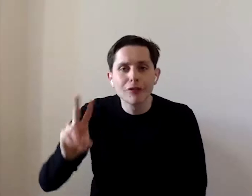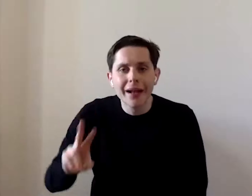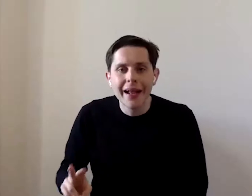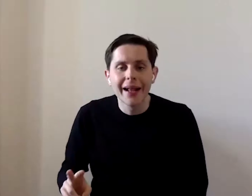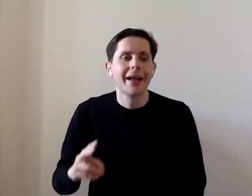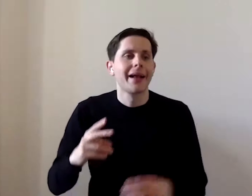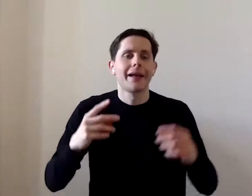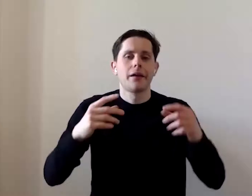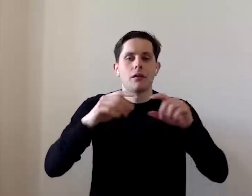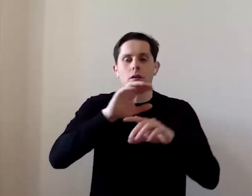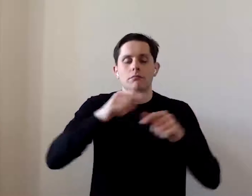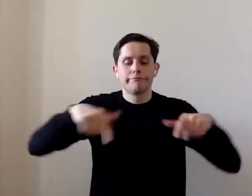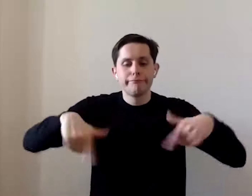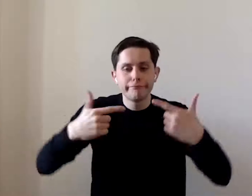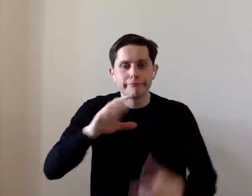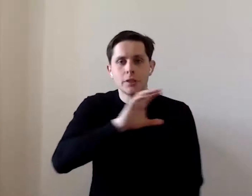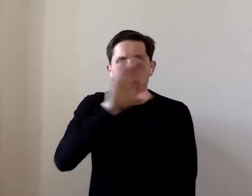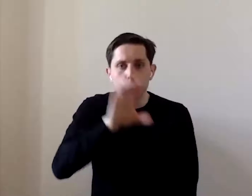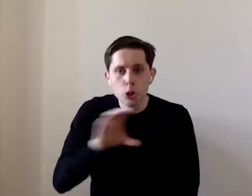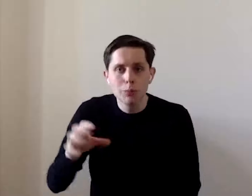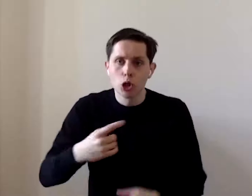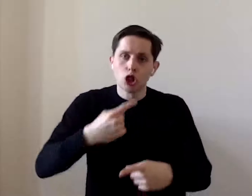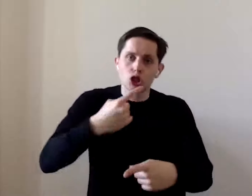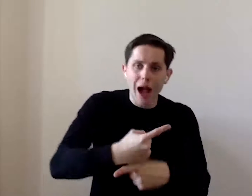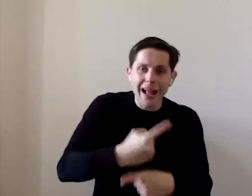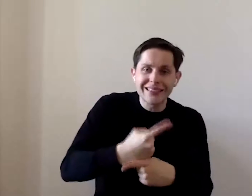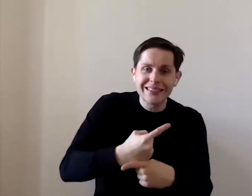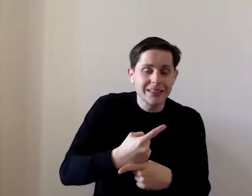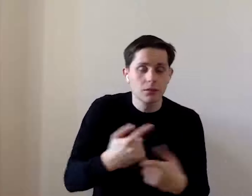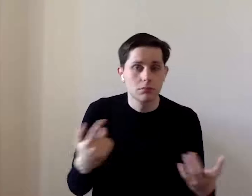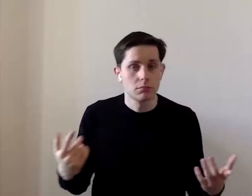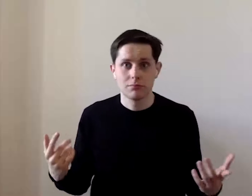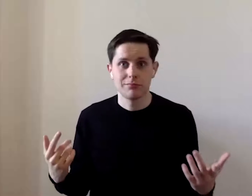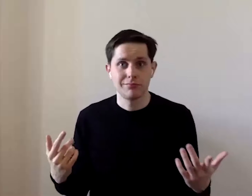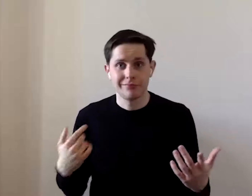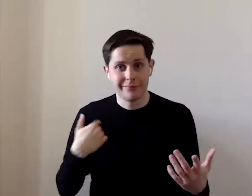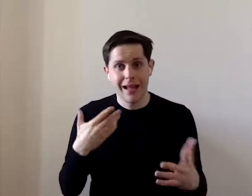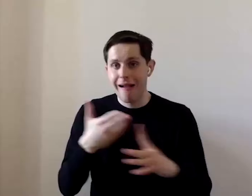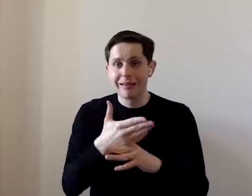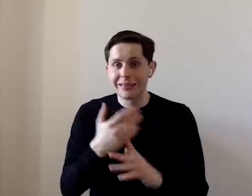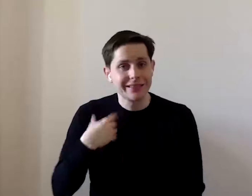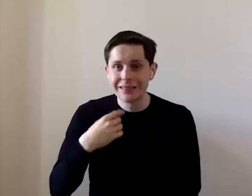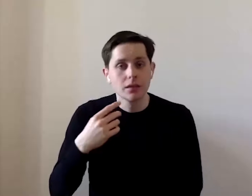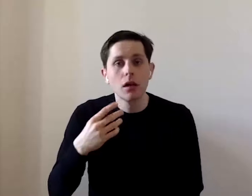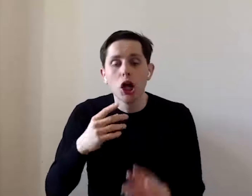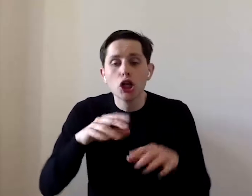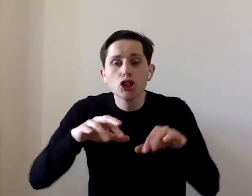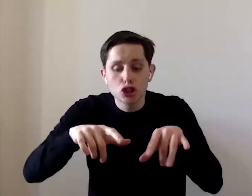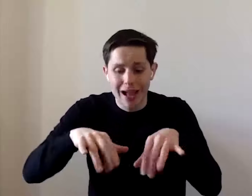just couldn't access the chat function, which was obviously often a huge part of a lecture. There would be a whole discussion going